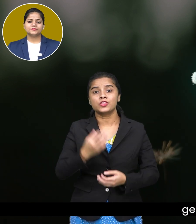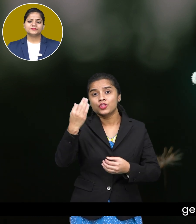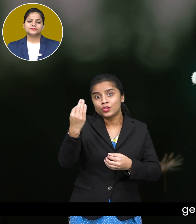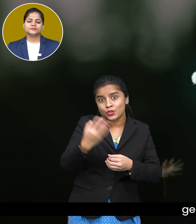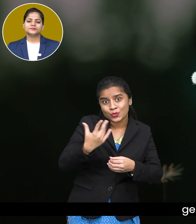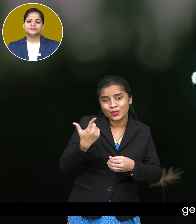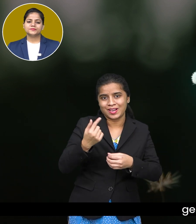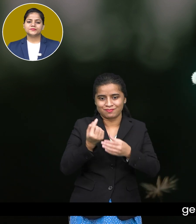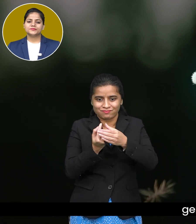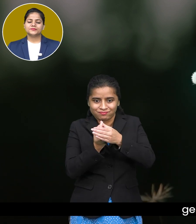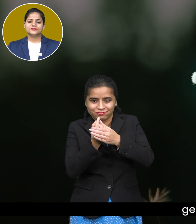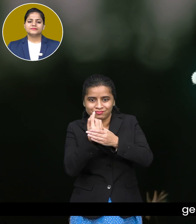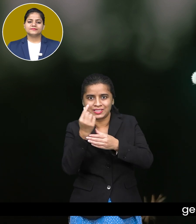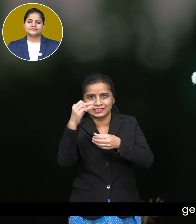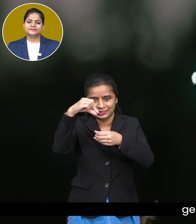germinate.